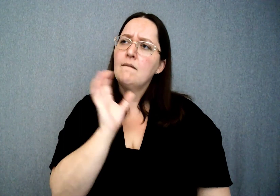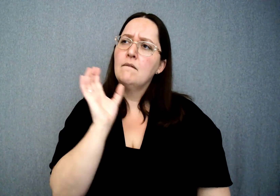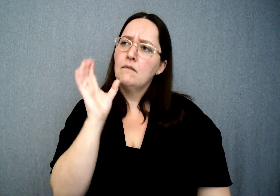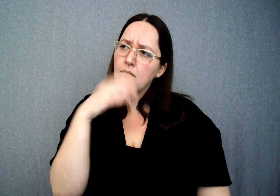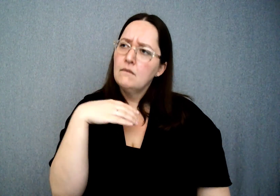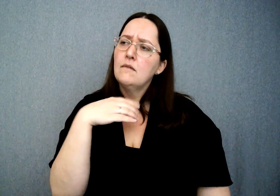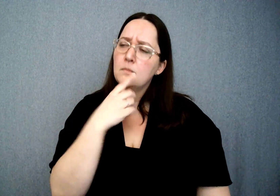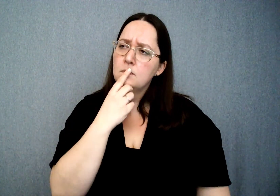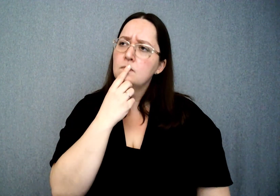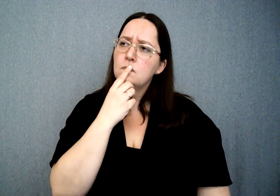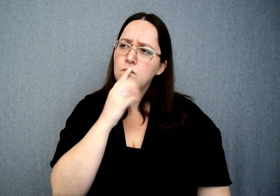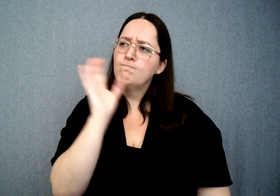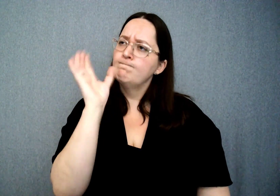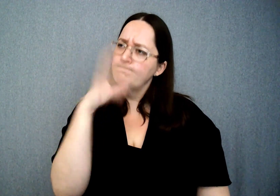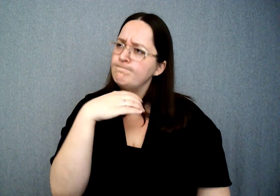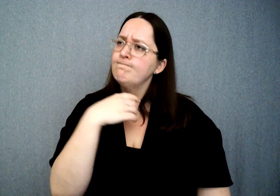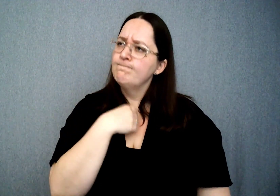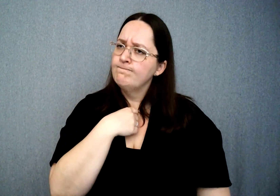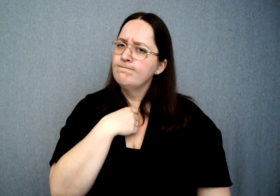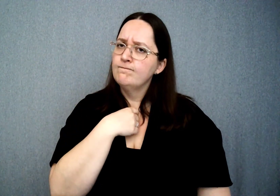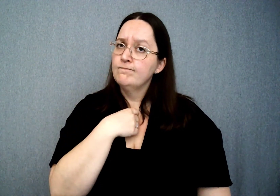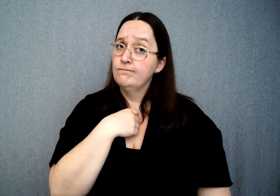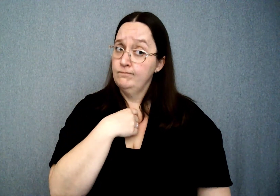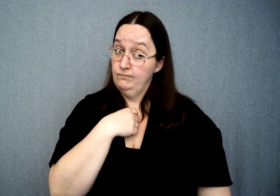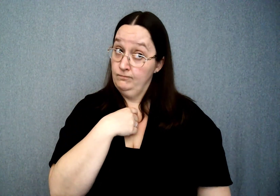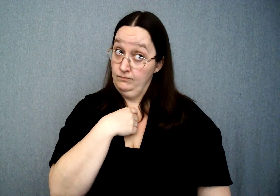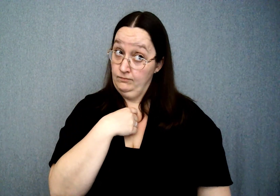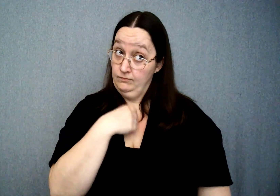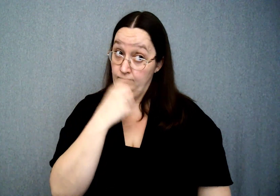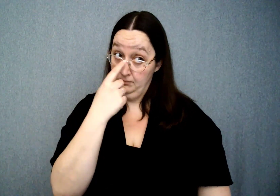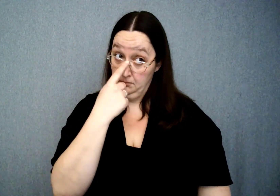more. Like, huh, that's weird. That's odd. Or,